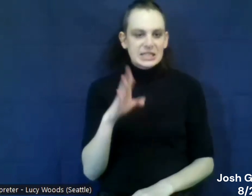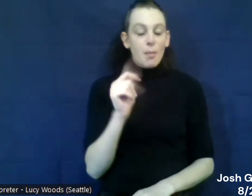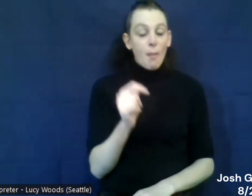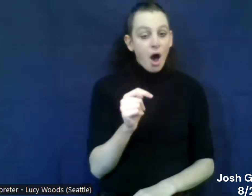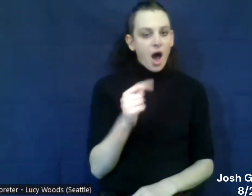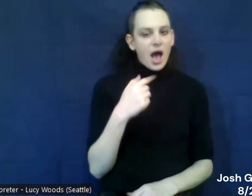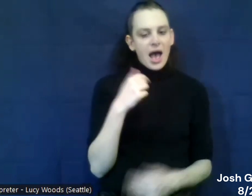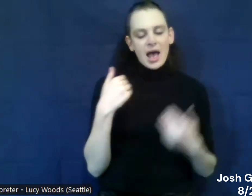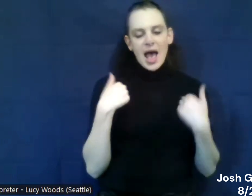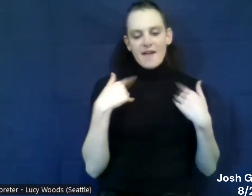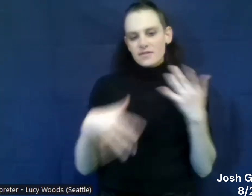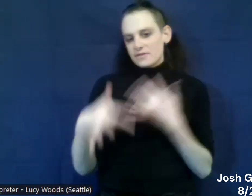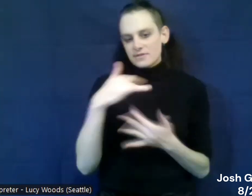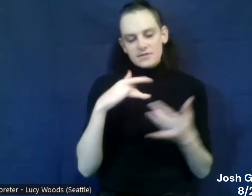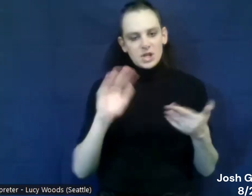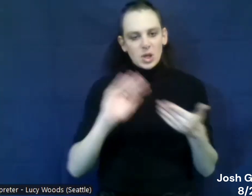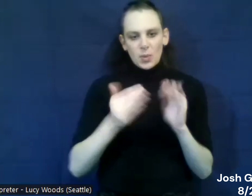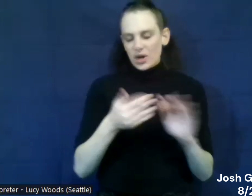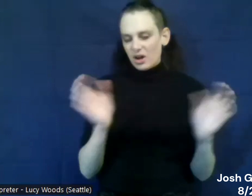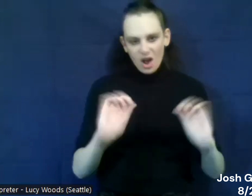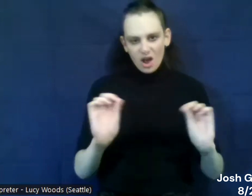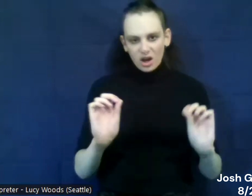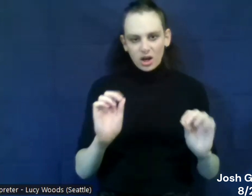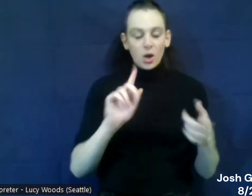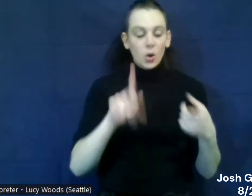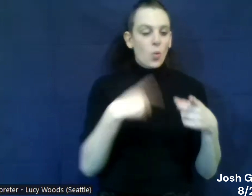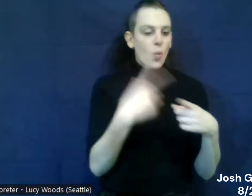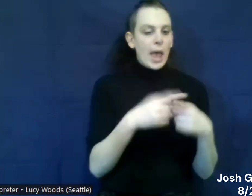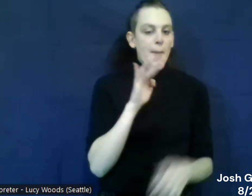into recovery, or specifically AA,